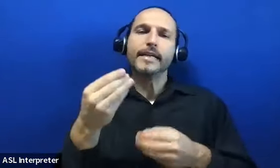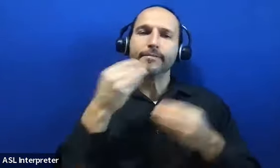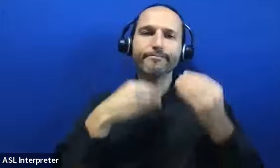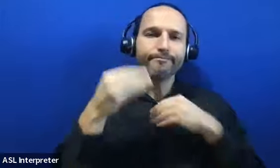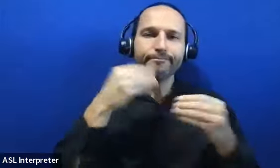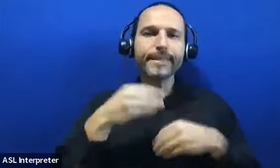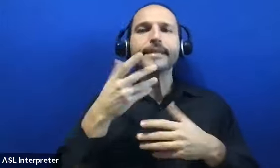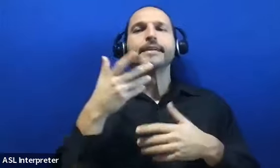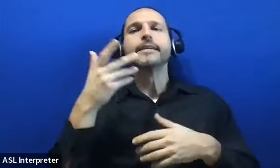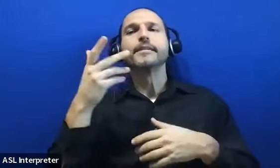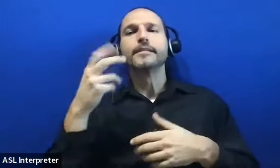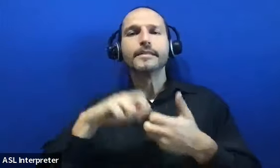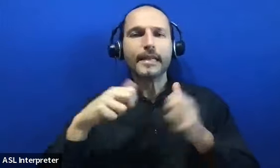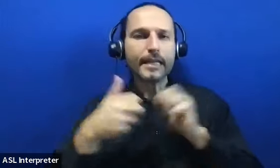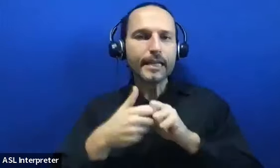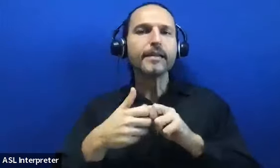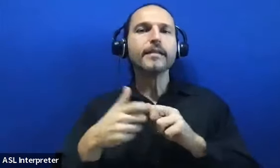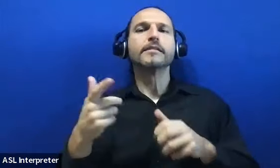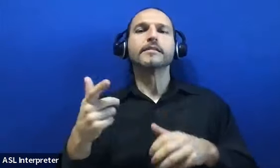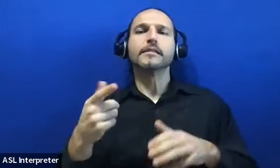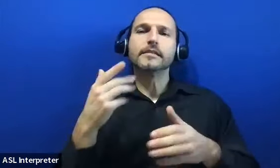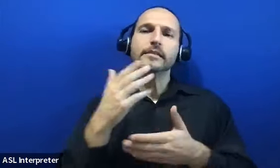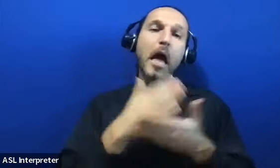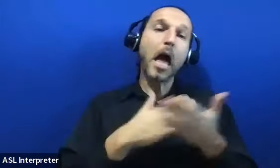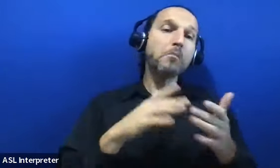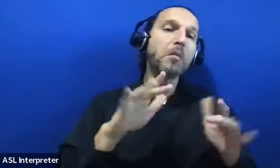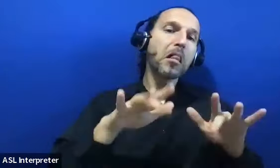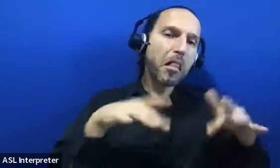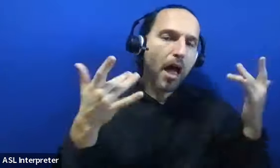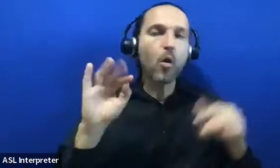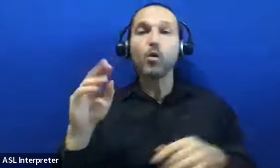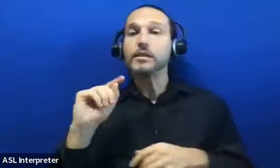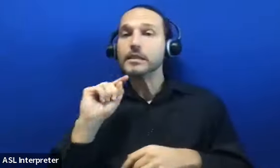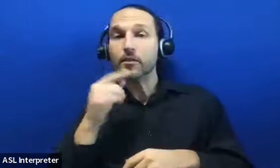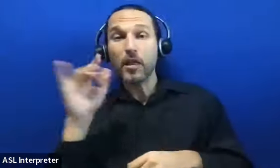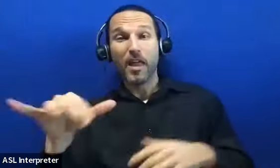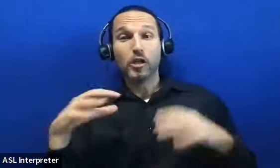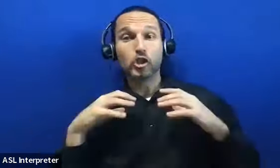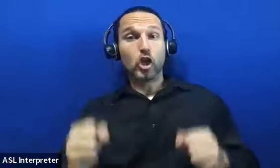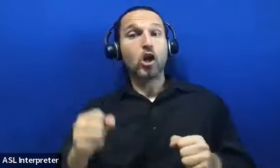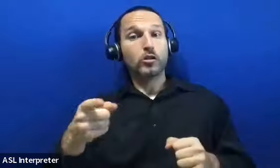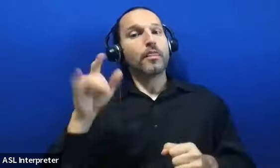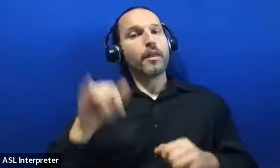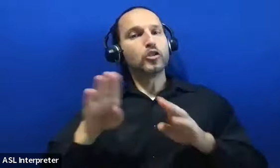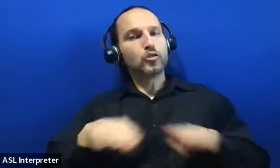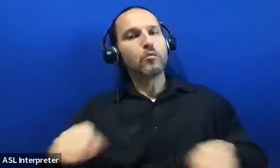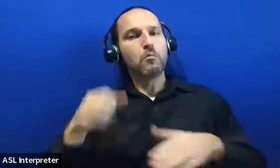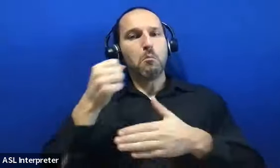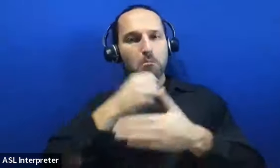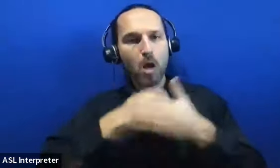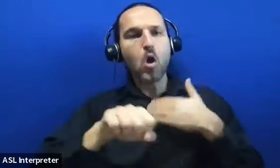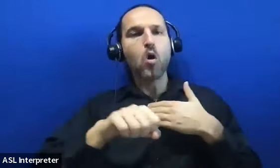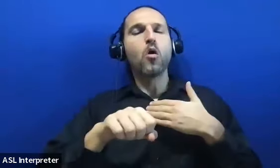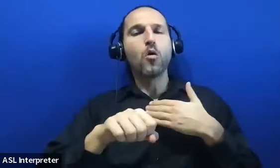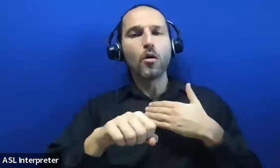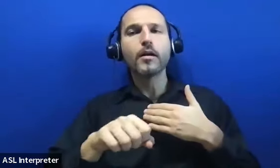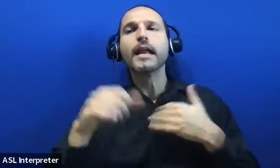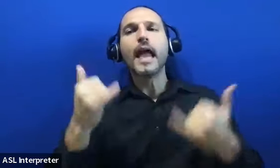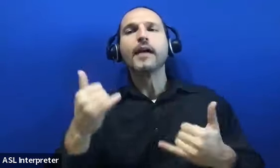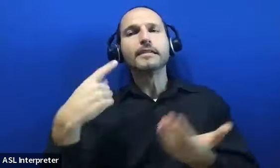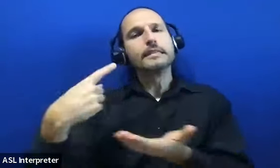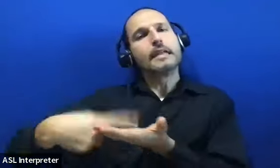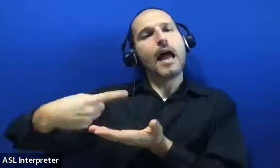mild difficulty or a more severe difficulty. CHARGE is a genetic syndrome that children are born with. So let's talk about what